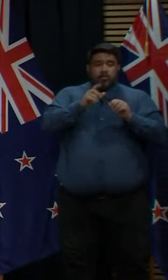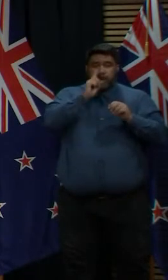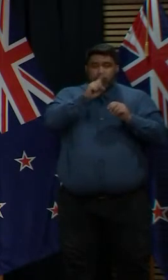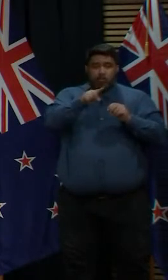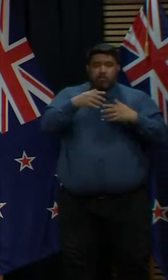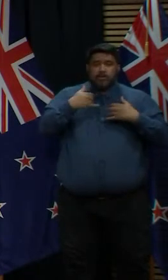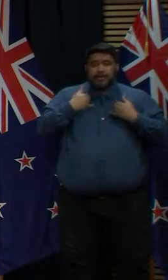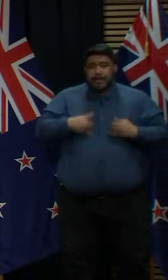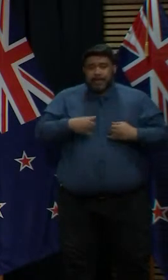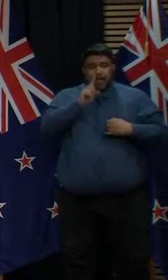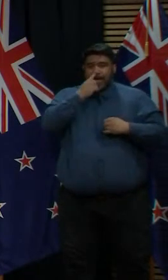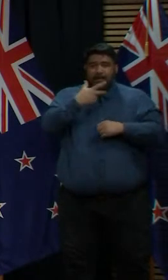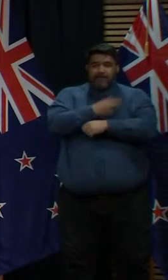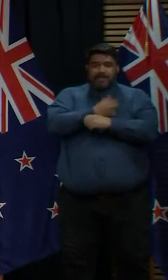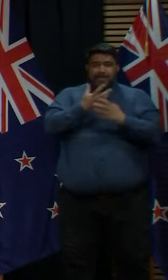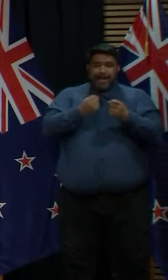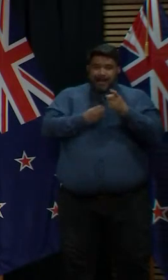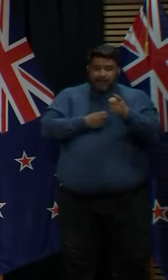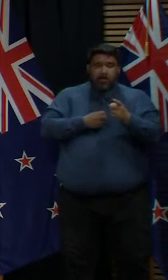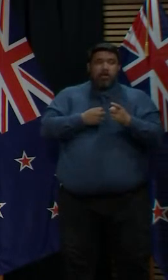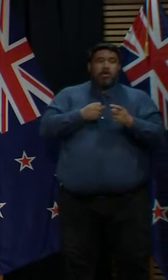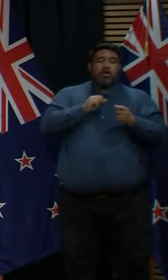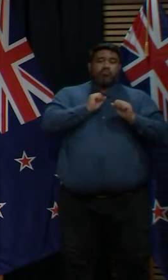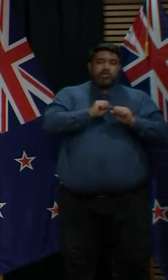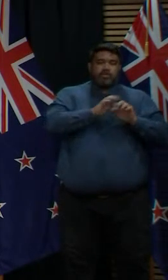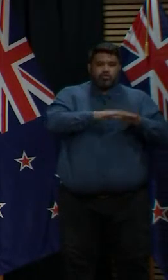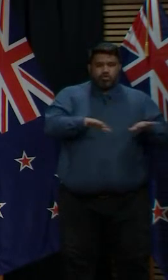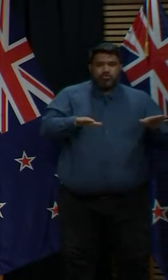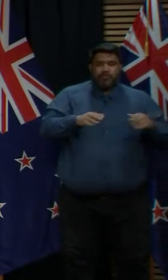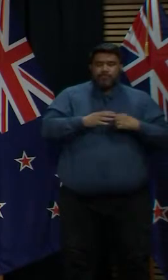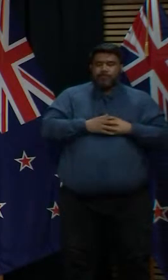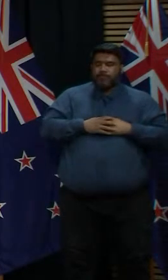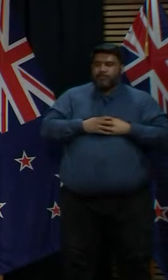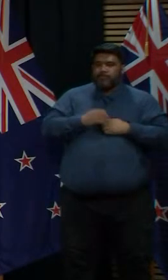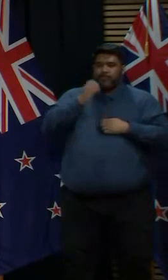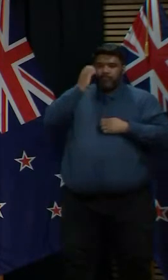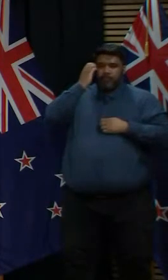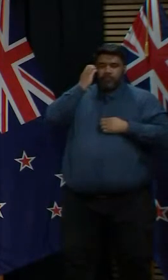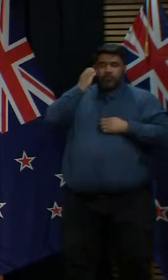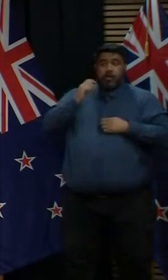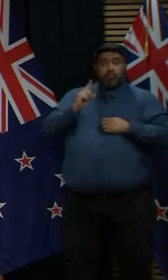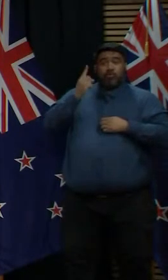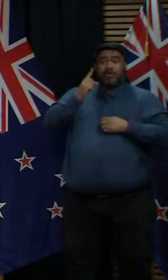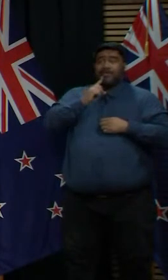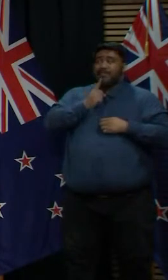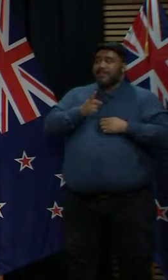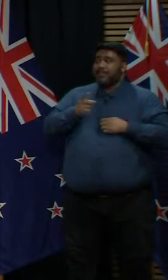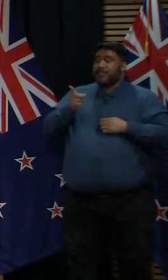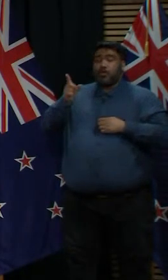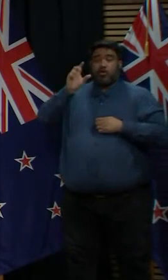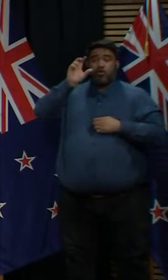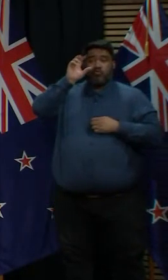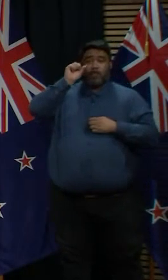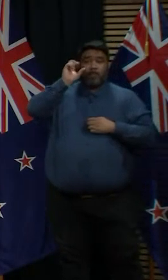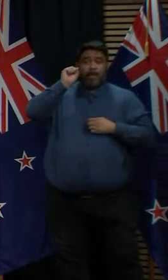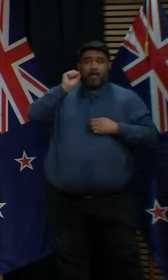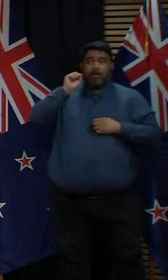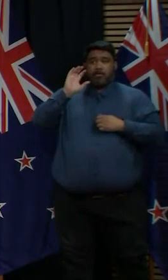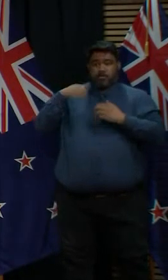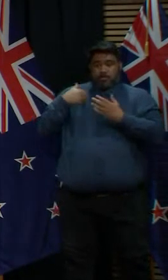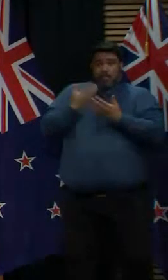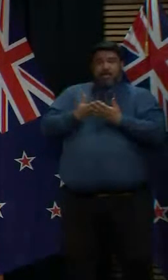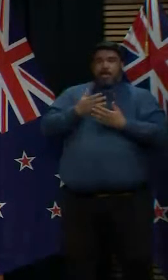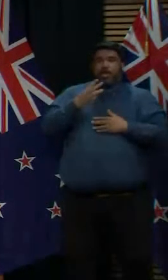can't be vaccinated, and it protects our vulnerable communities. It's probably from this outbreak as well, a reminder, we've had 13